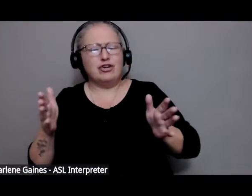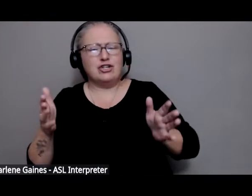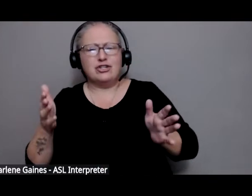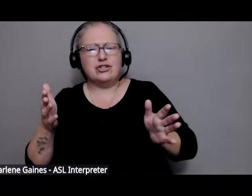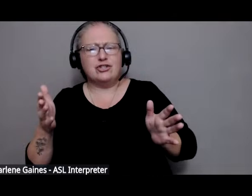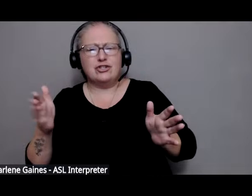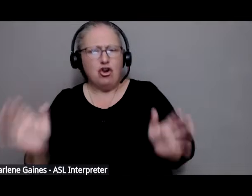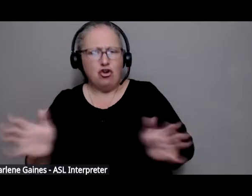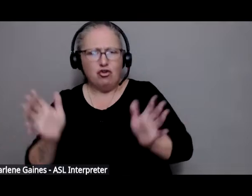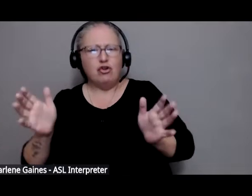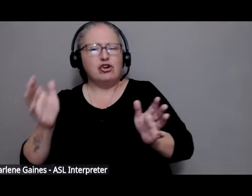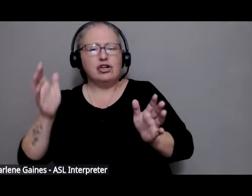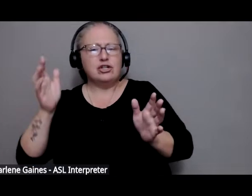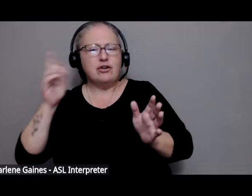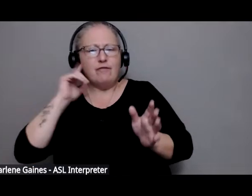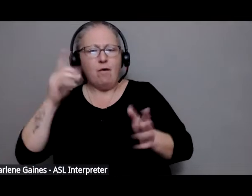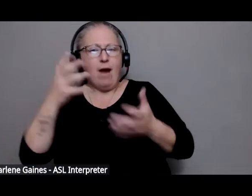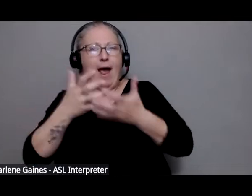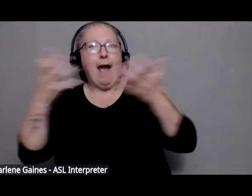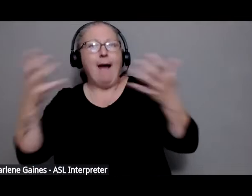incremental progress that we're making.